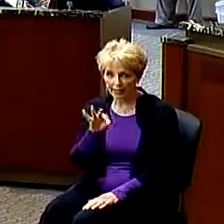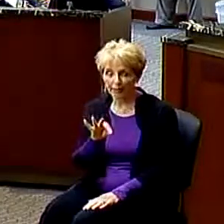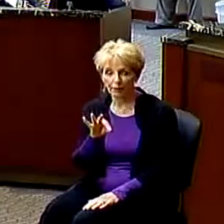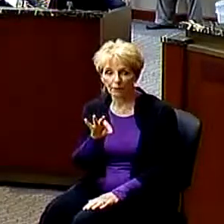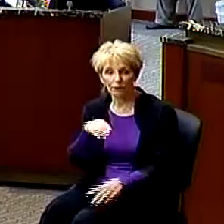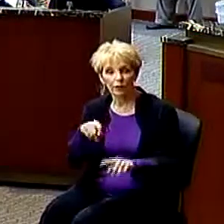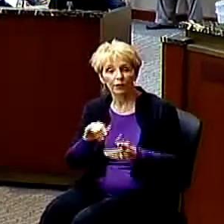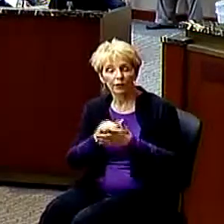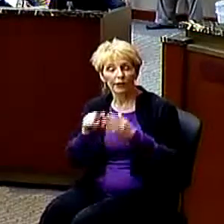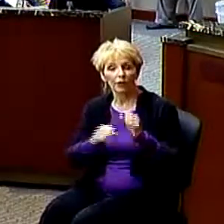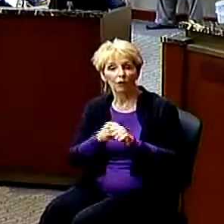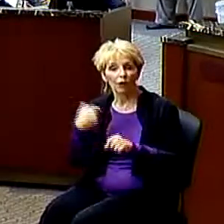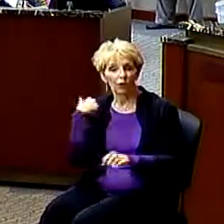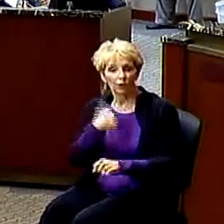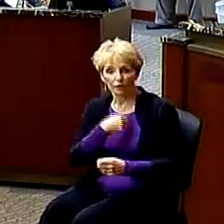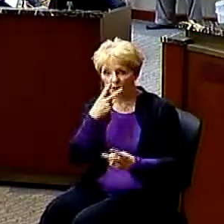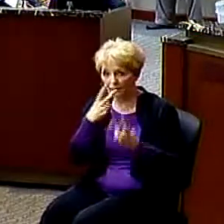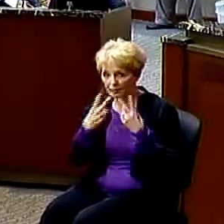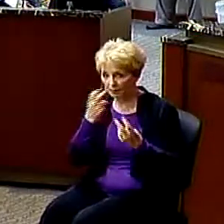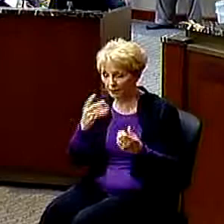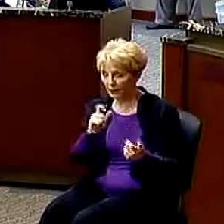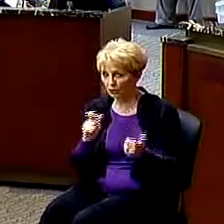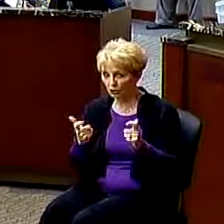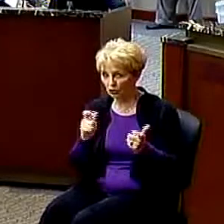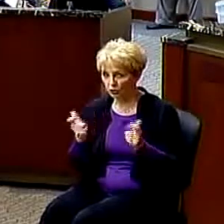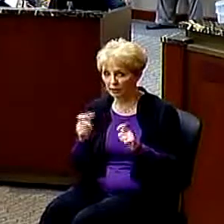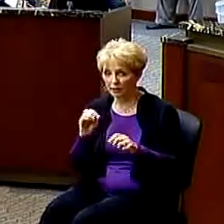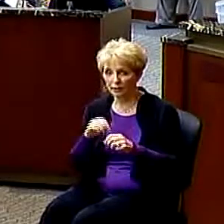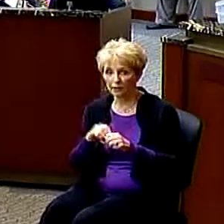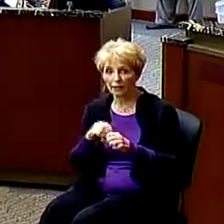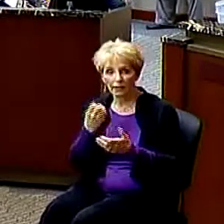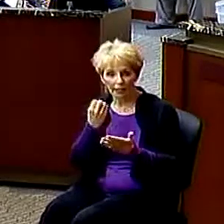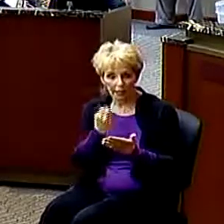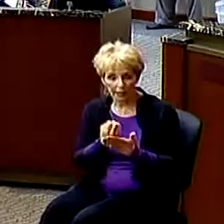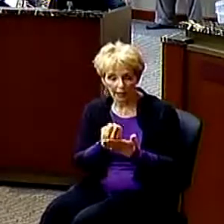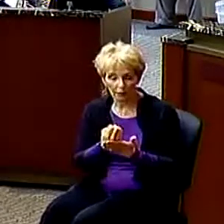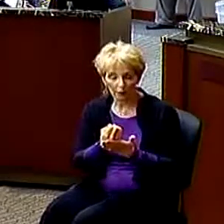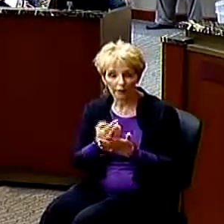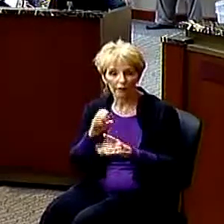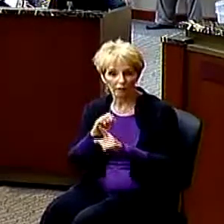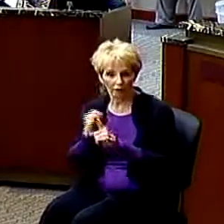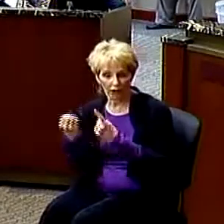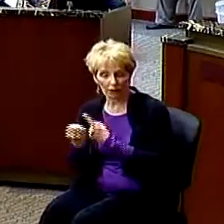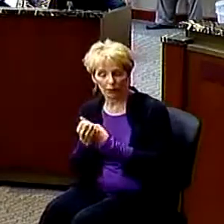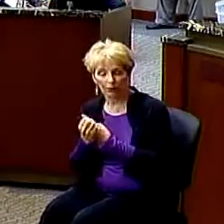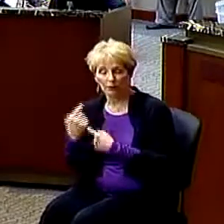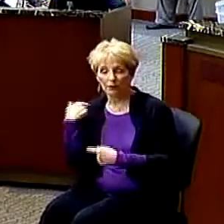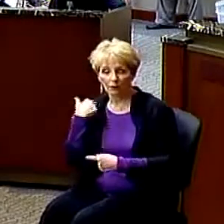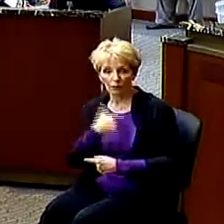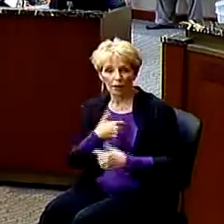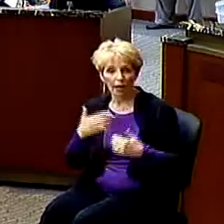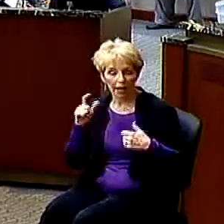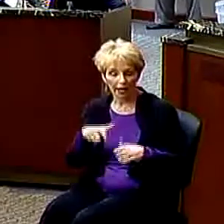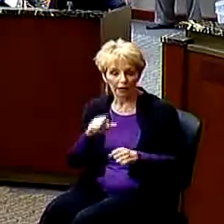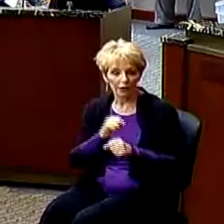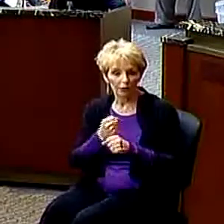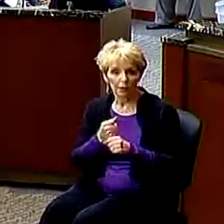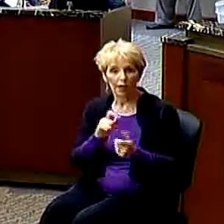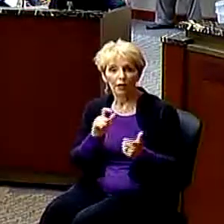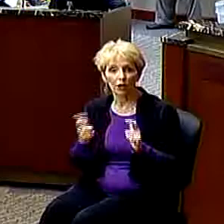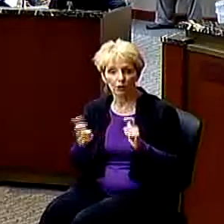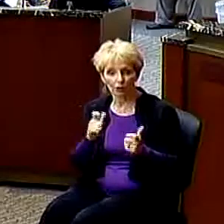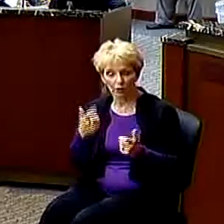1989. During these years, we have seen many changes in our economical environment, and we have had to make